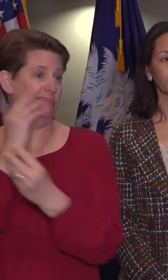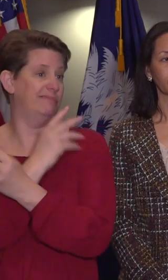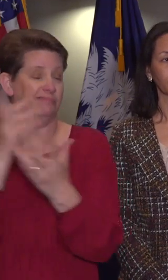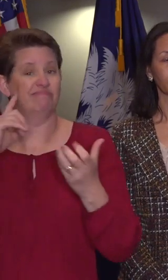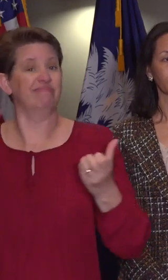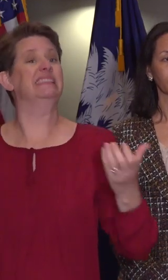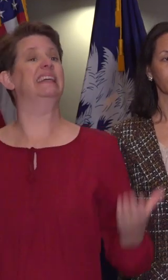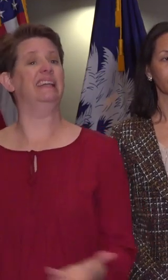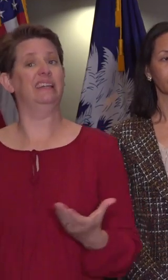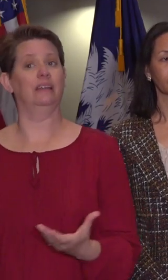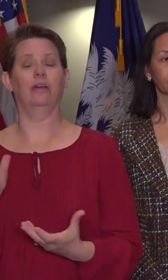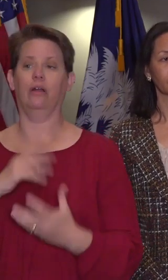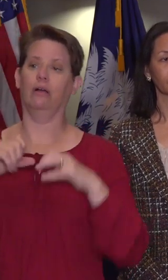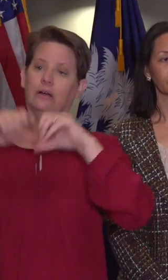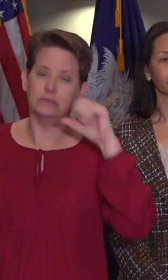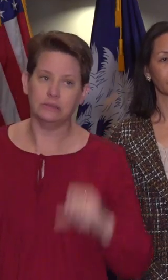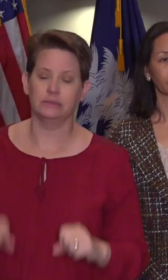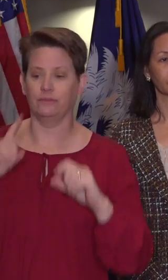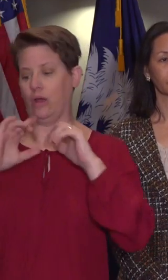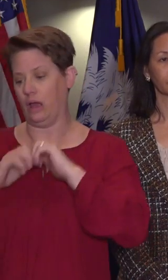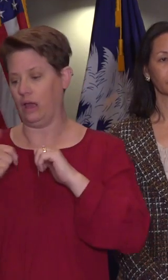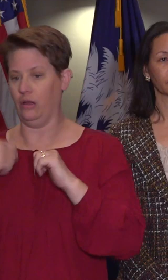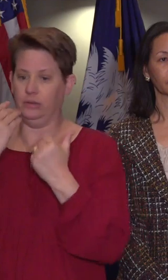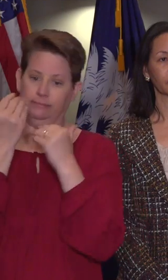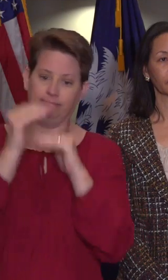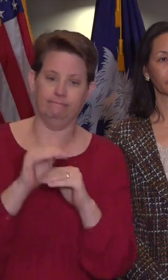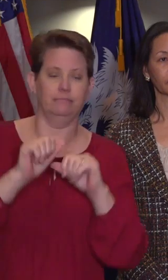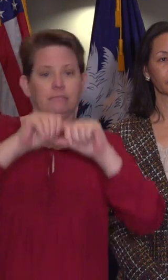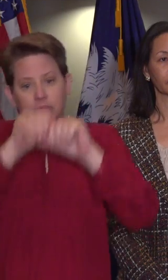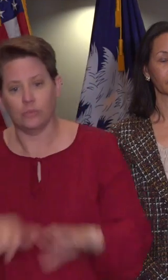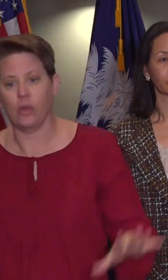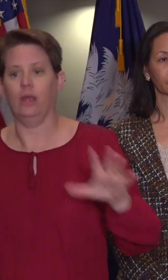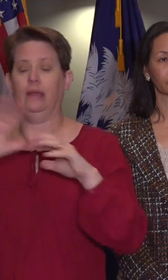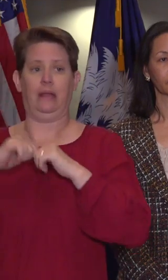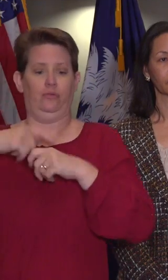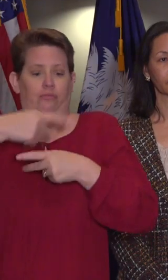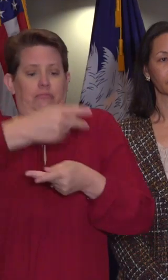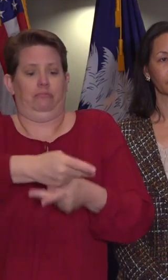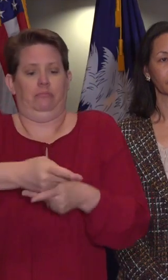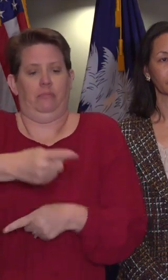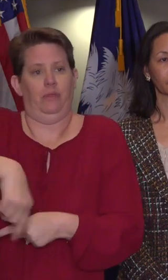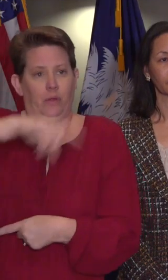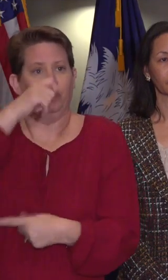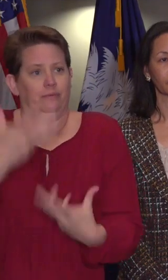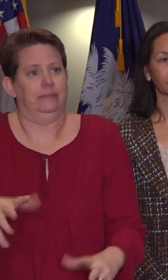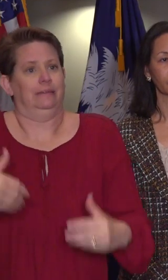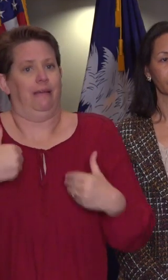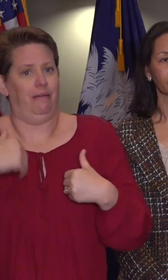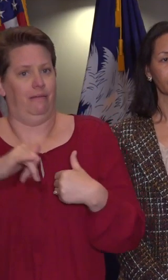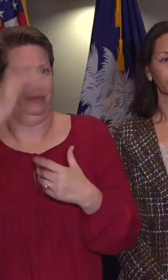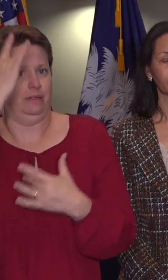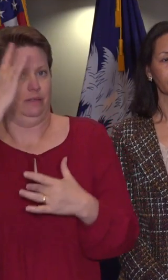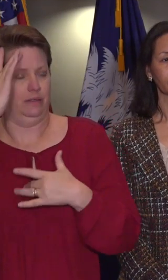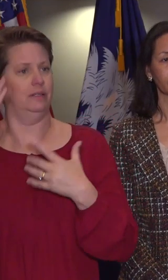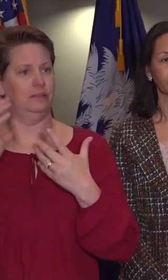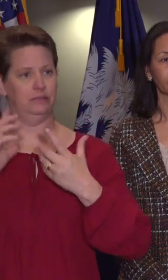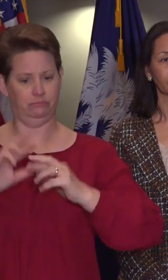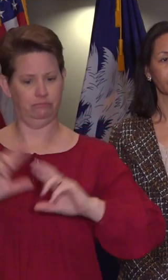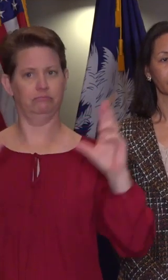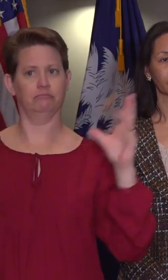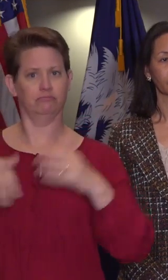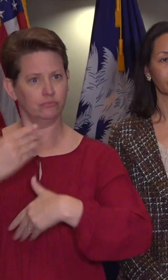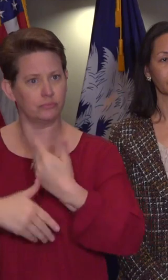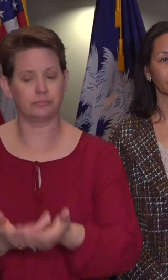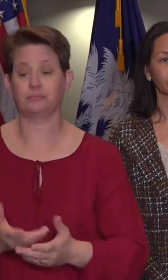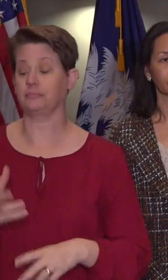our systems for limiting spread and caring for those affected are working. As an update from late